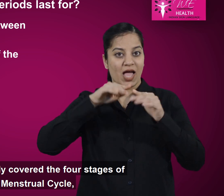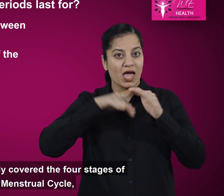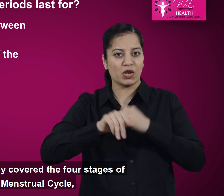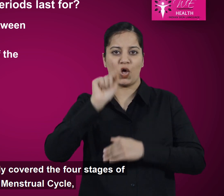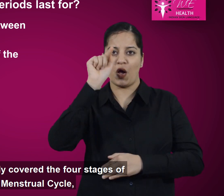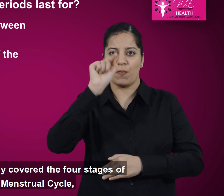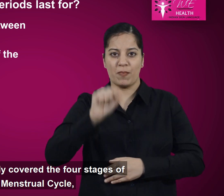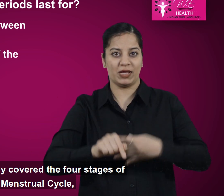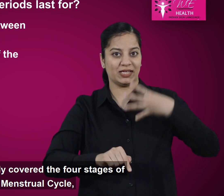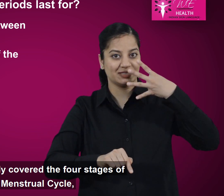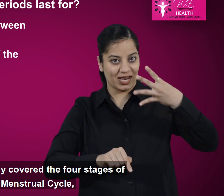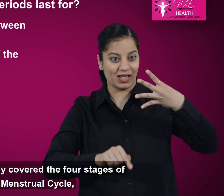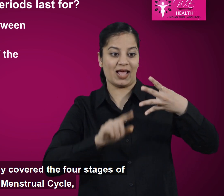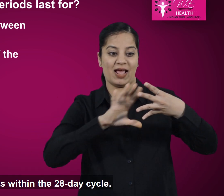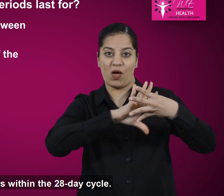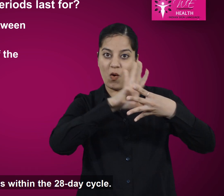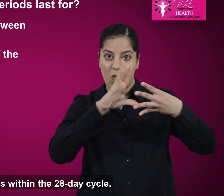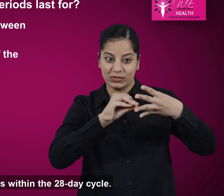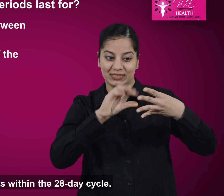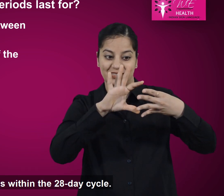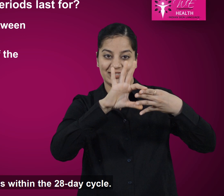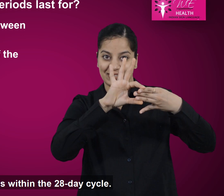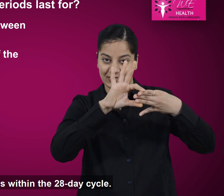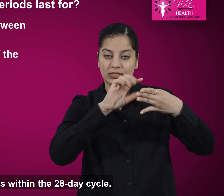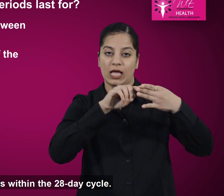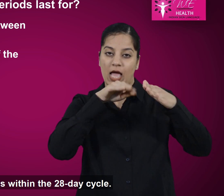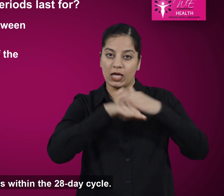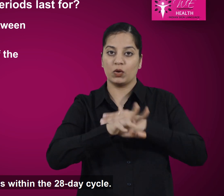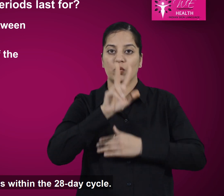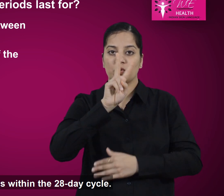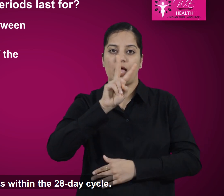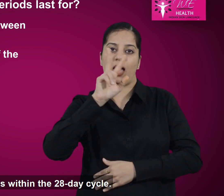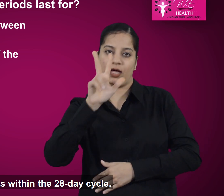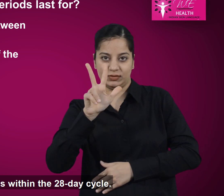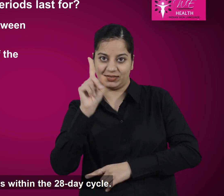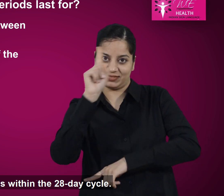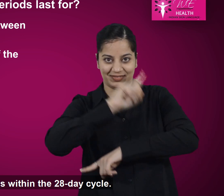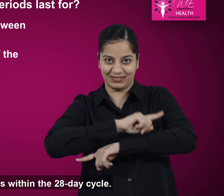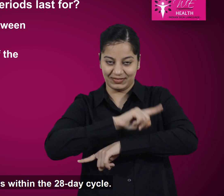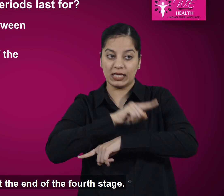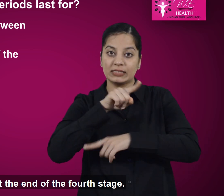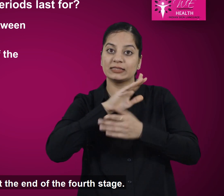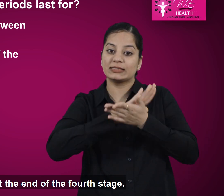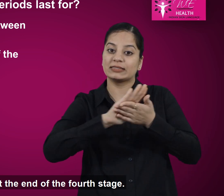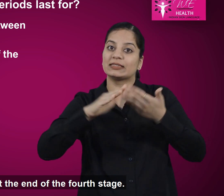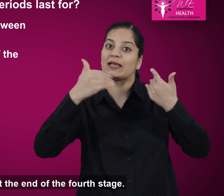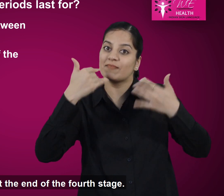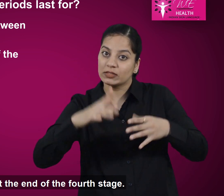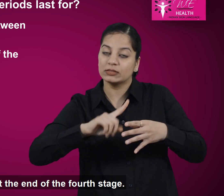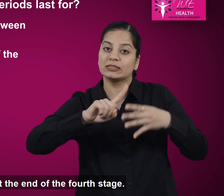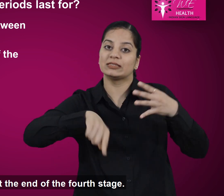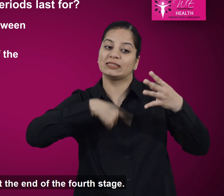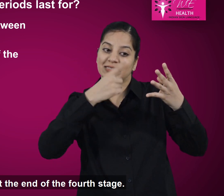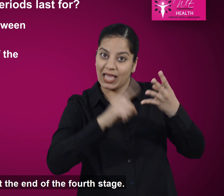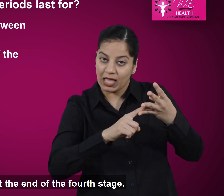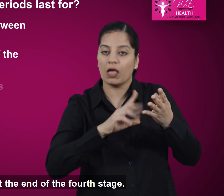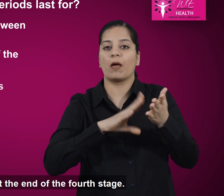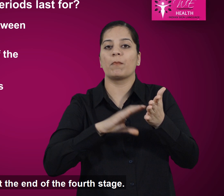menstrual cycle. That happens within the 28-day cycle. Periods start at the end of the